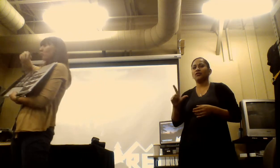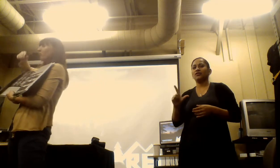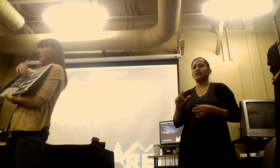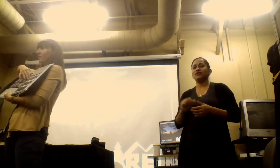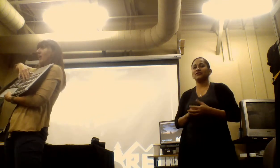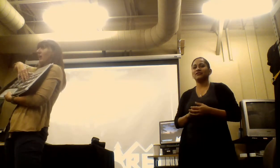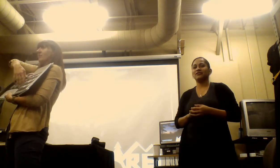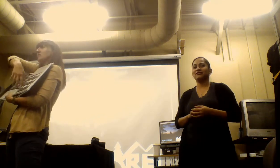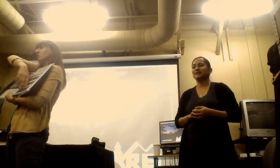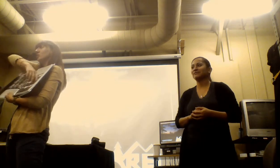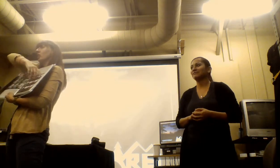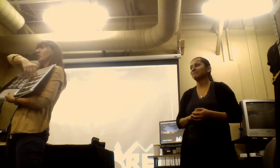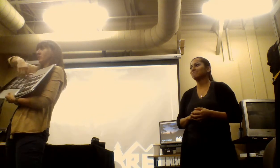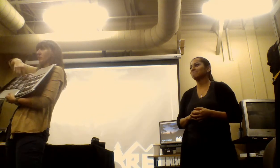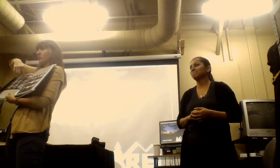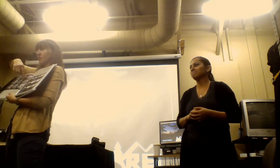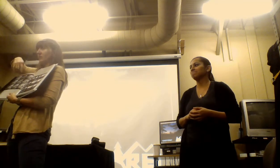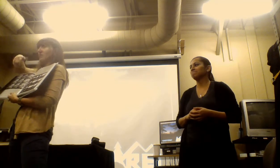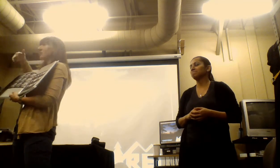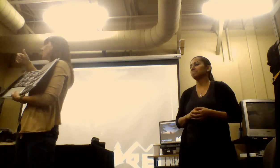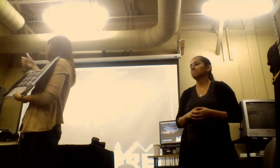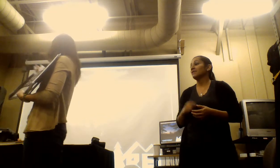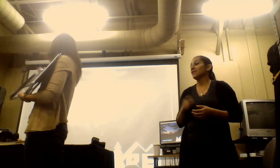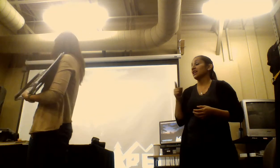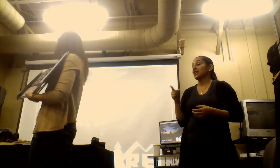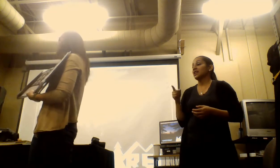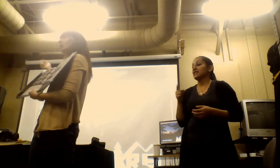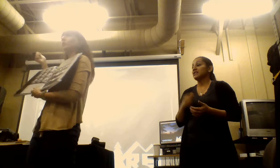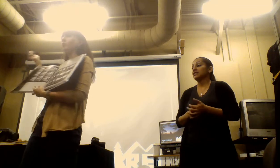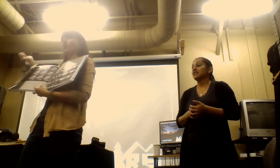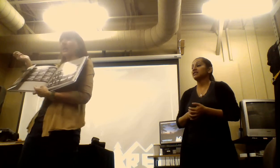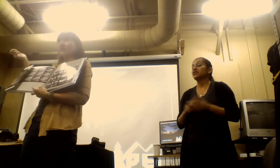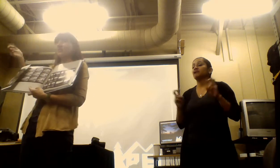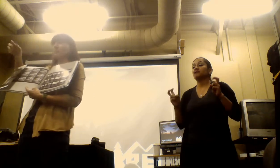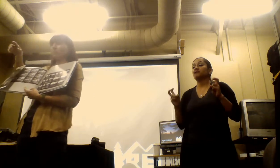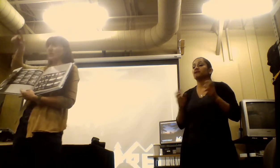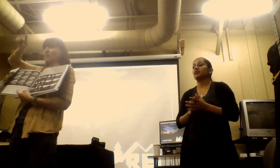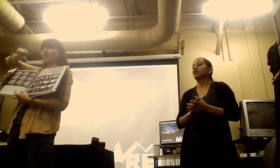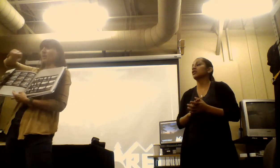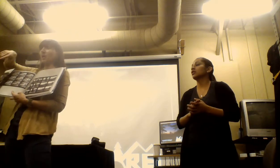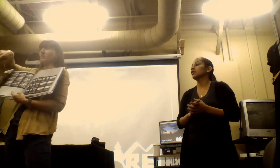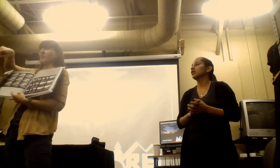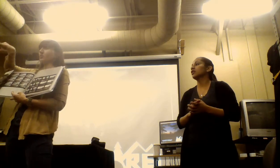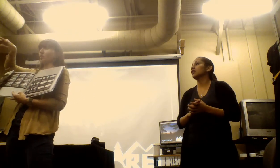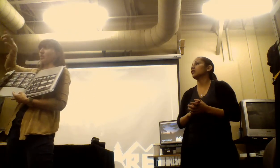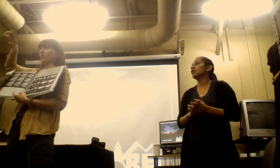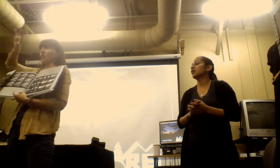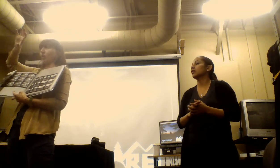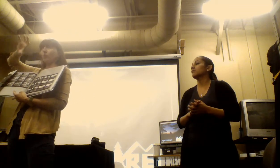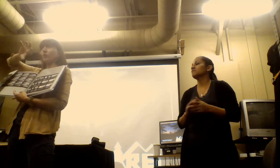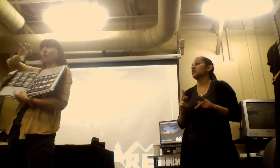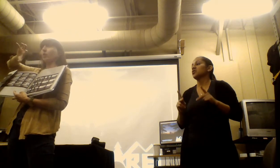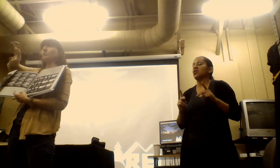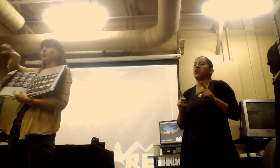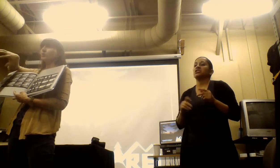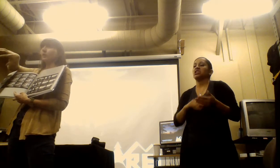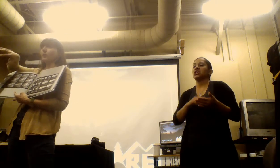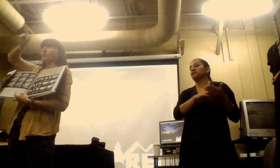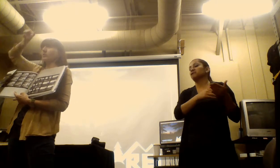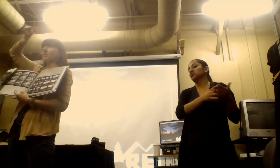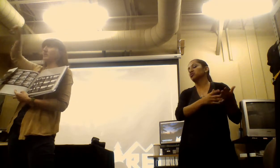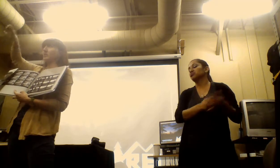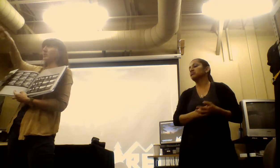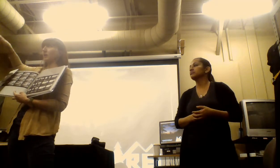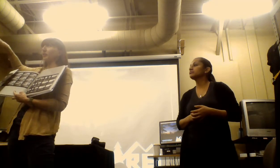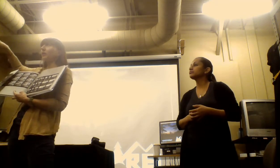it's really fun. These are called contact sheets. And I mean, you can create basically a contact sheet, with your own digital